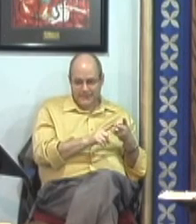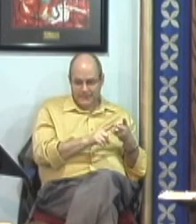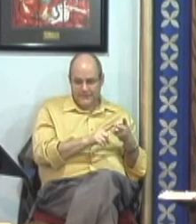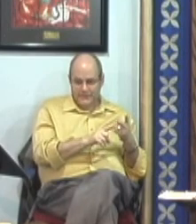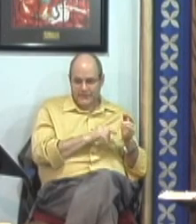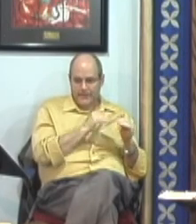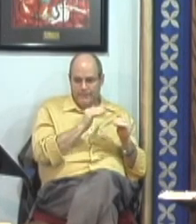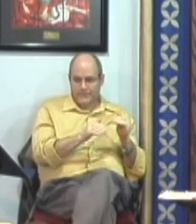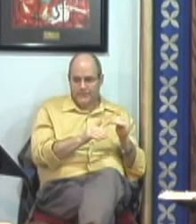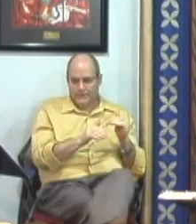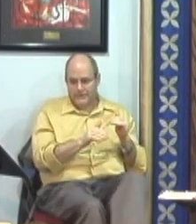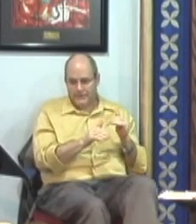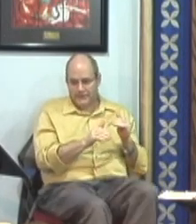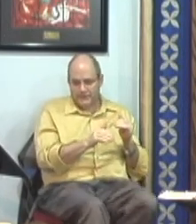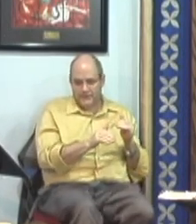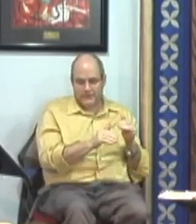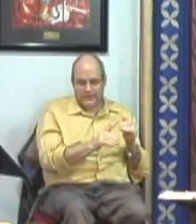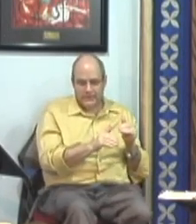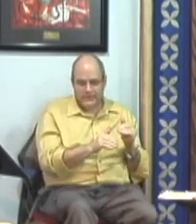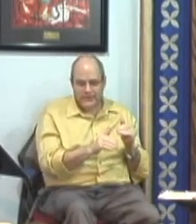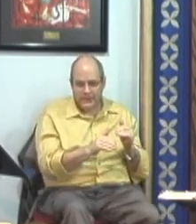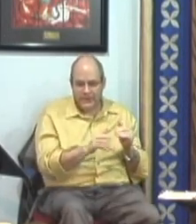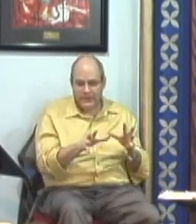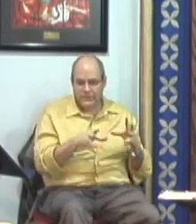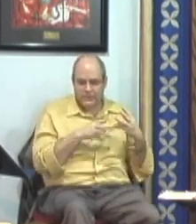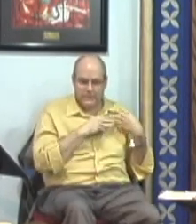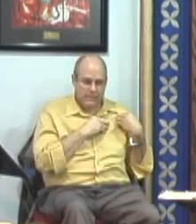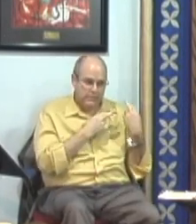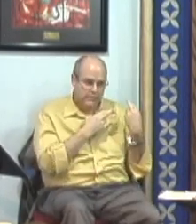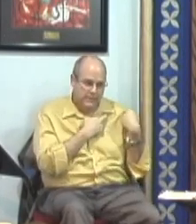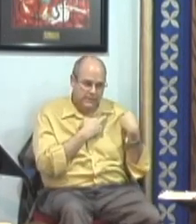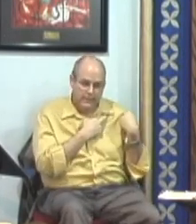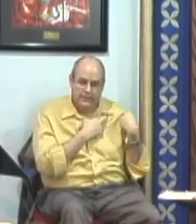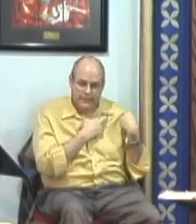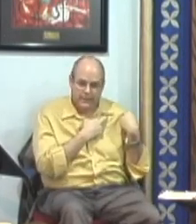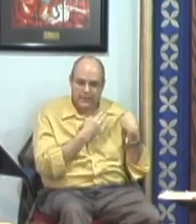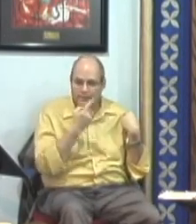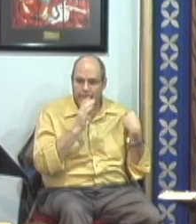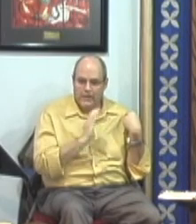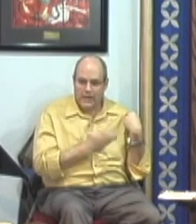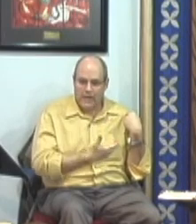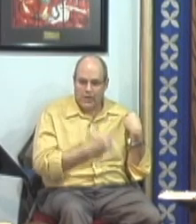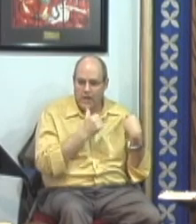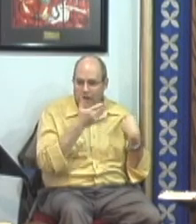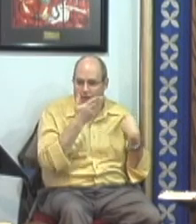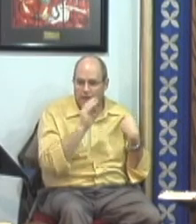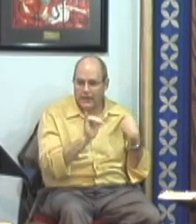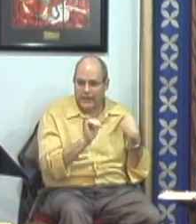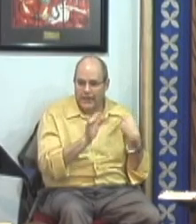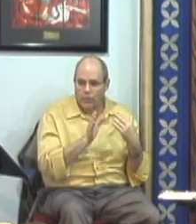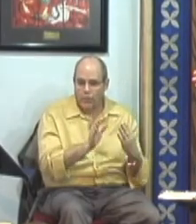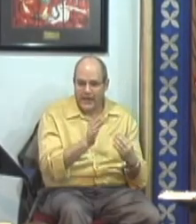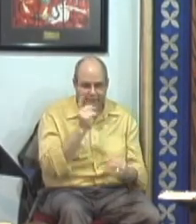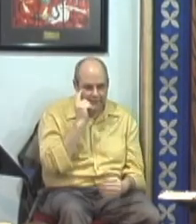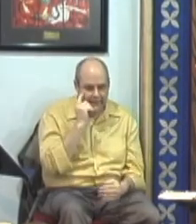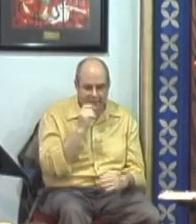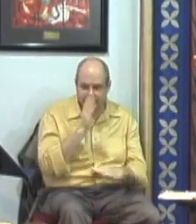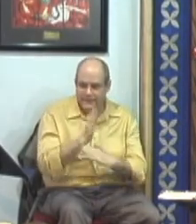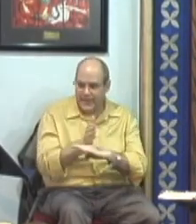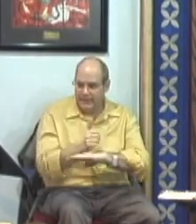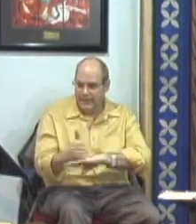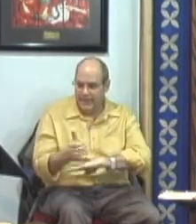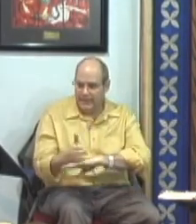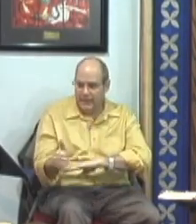The second step here is to take responsibility for our ungodly ways of thinking and stop blaming others for